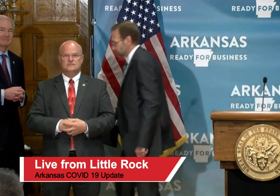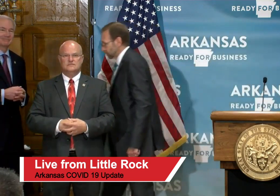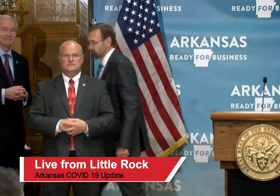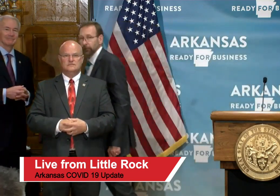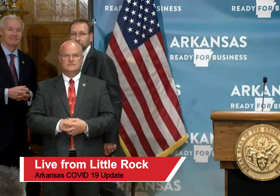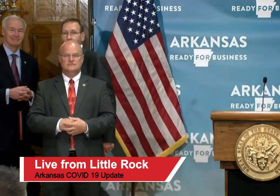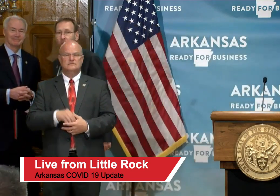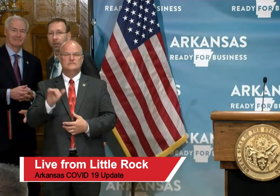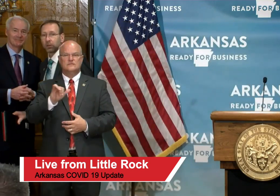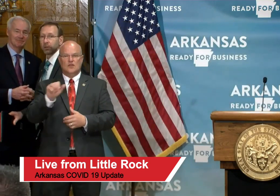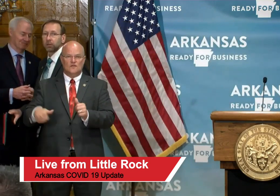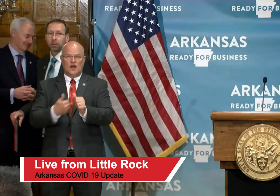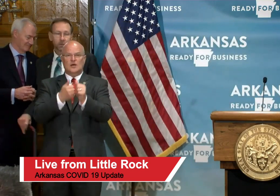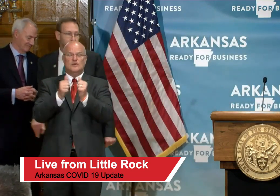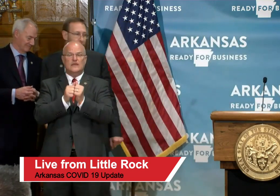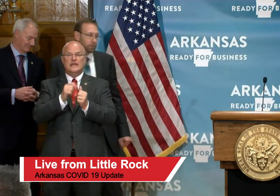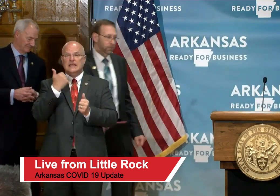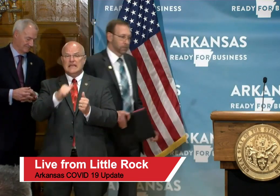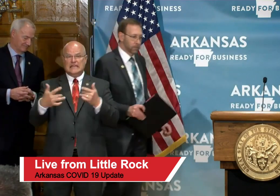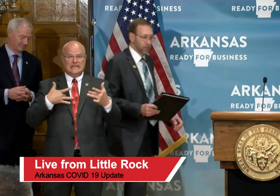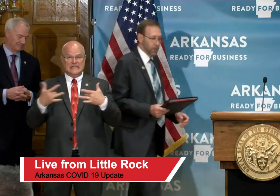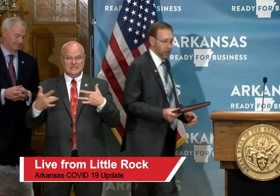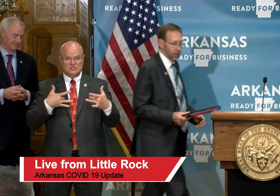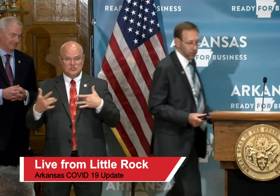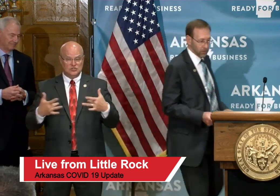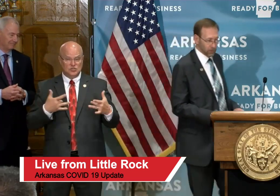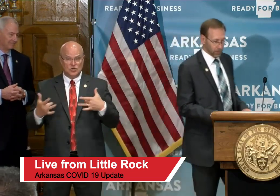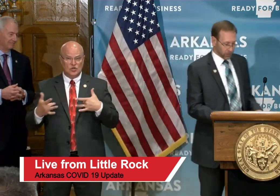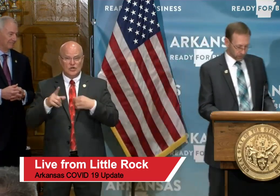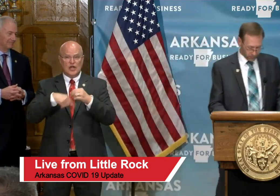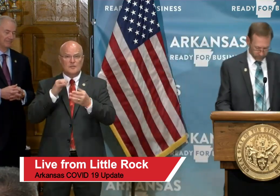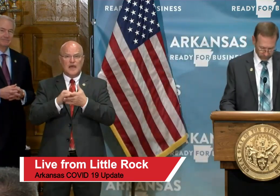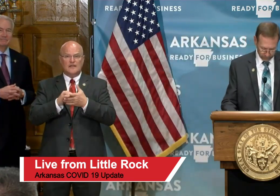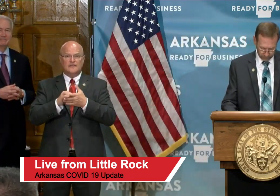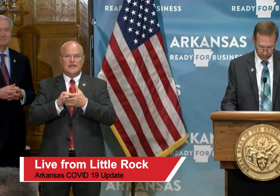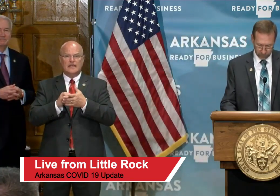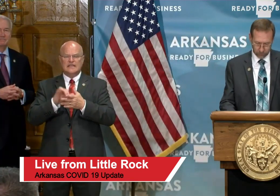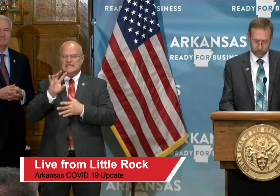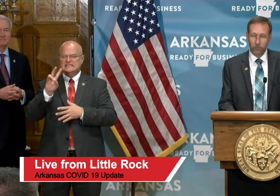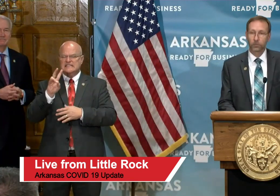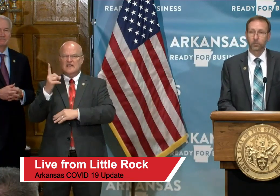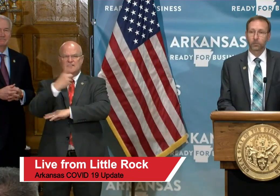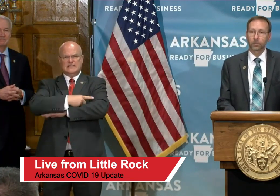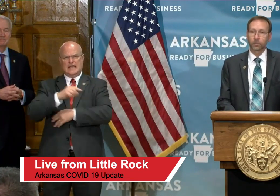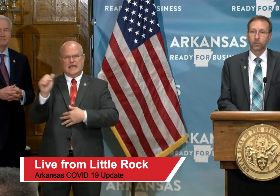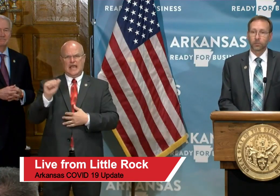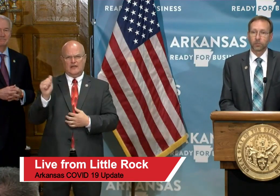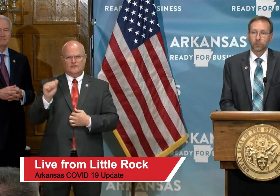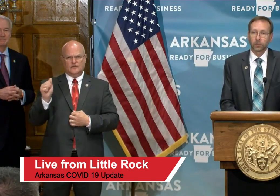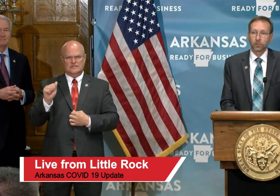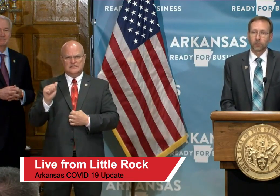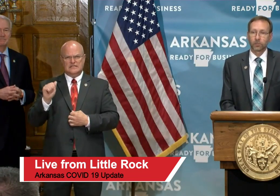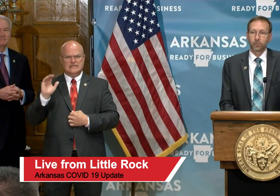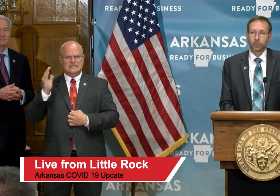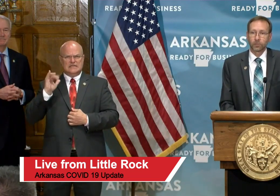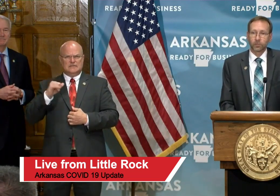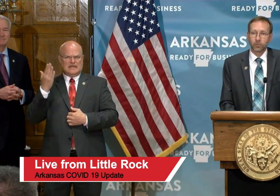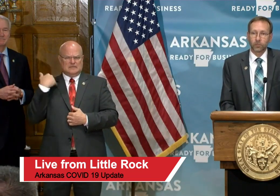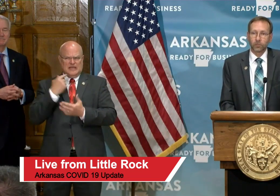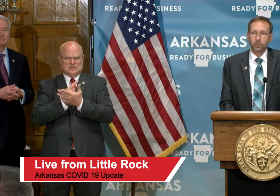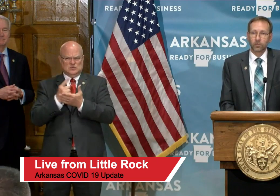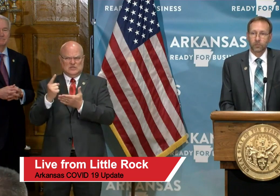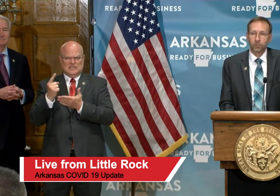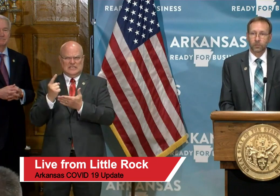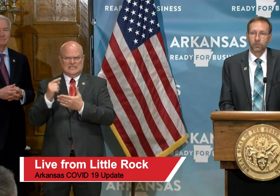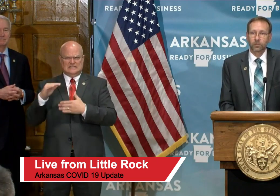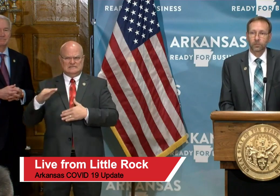I guess to kind of follow up with you there, is there any concern over that rolling 7-day average? It seems like the past about week